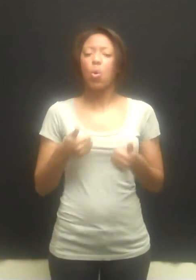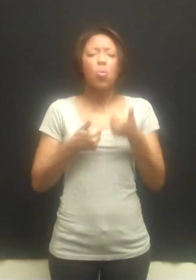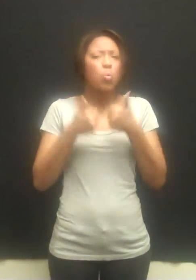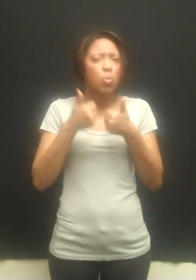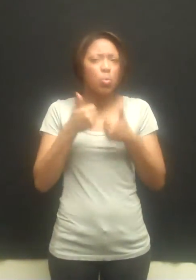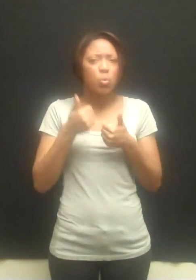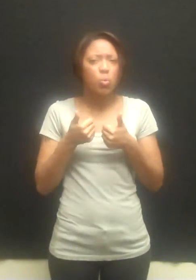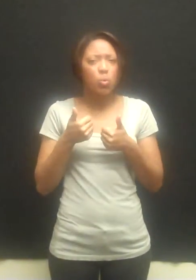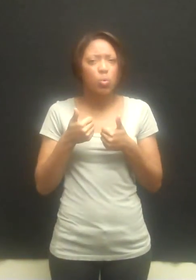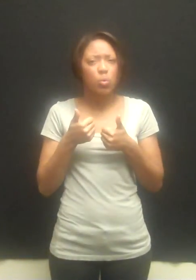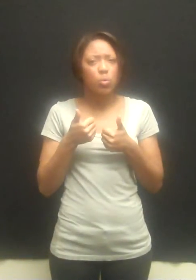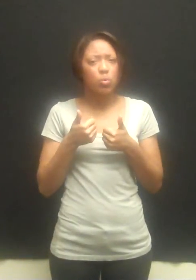Third,